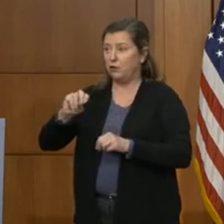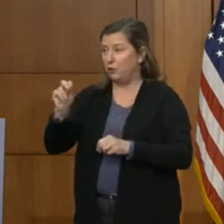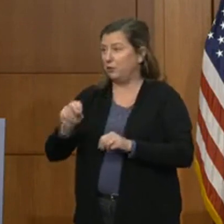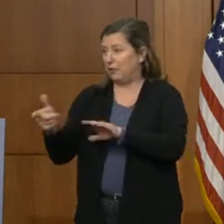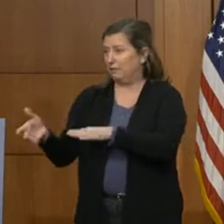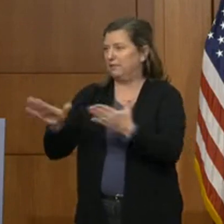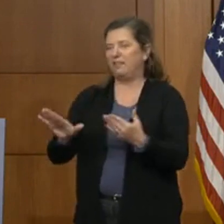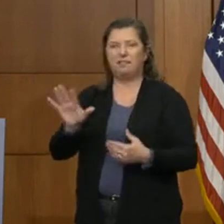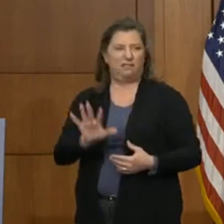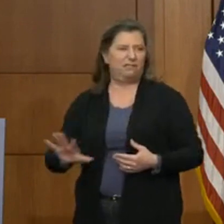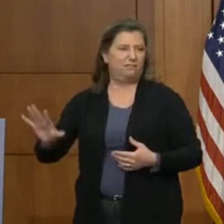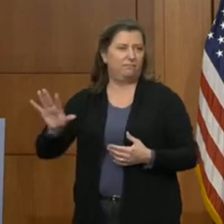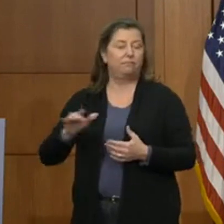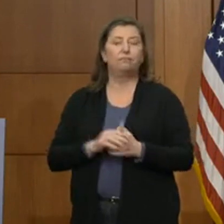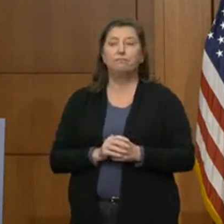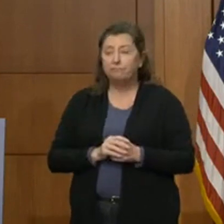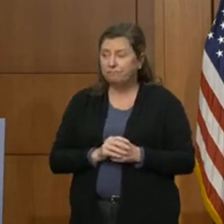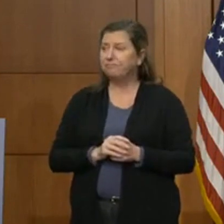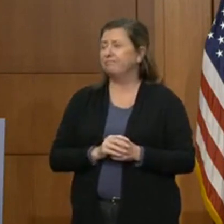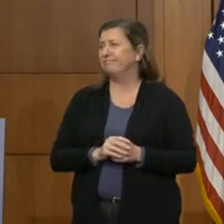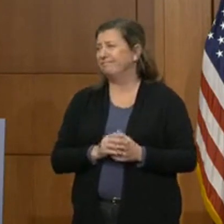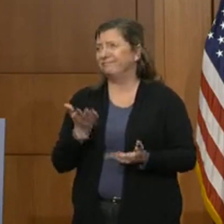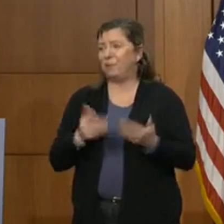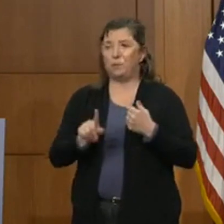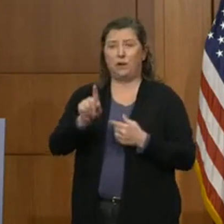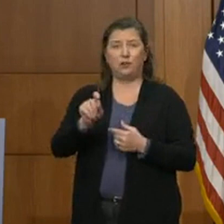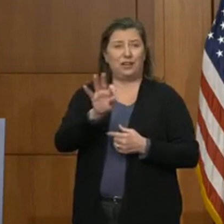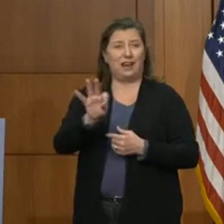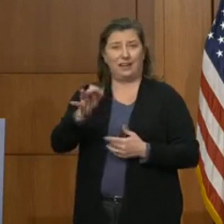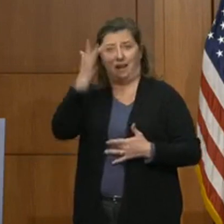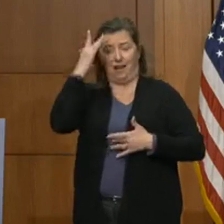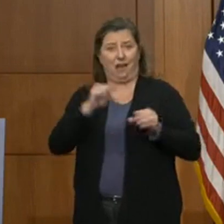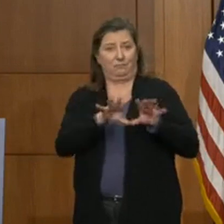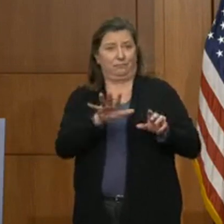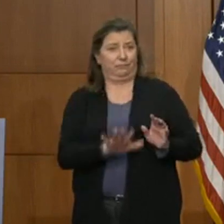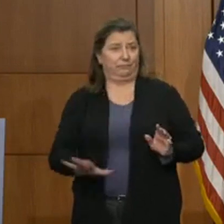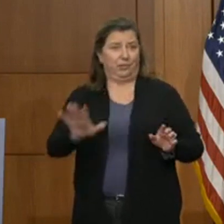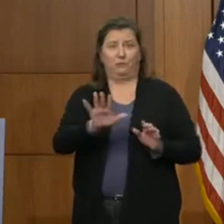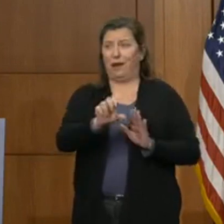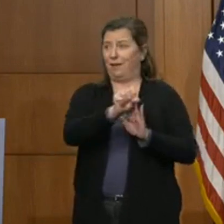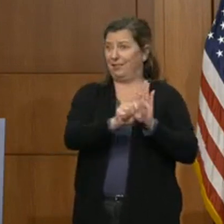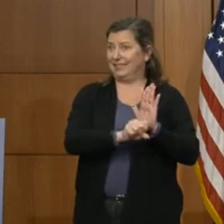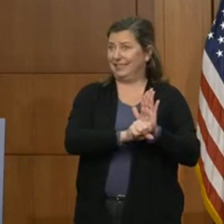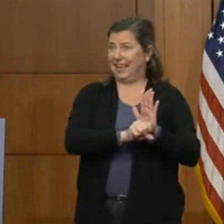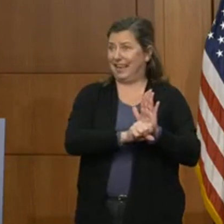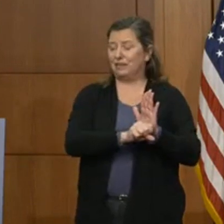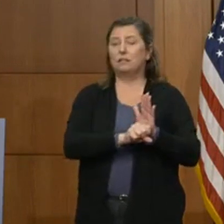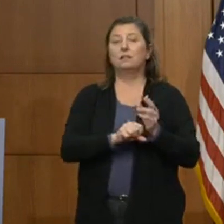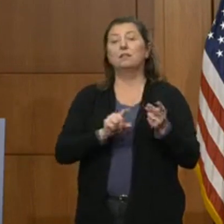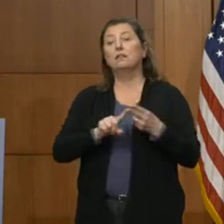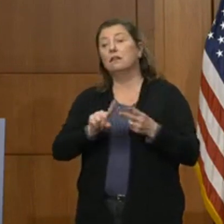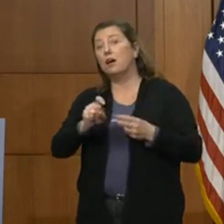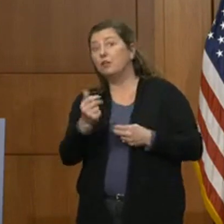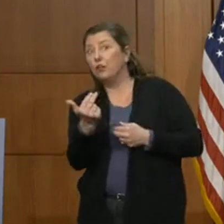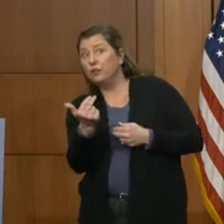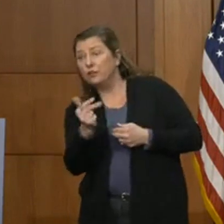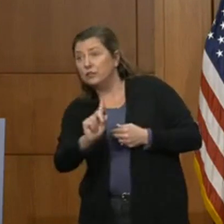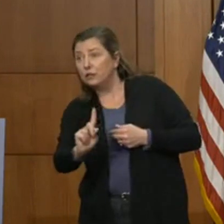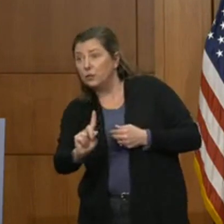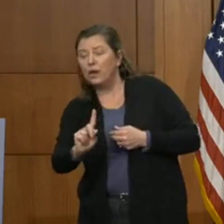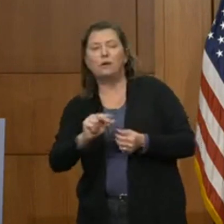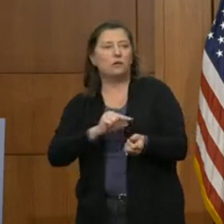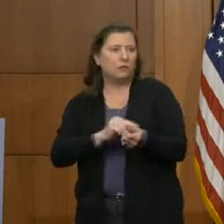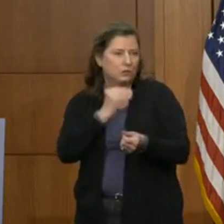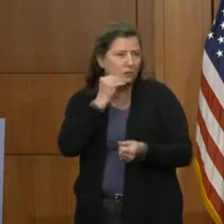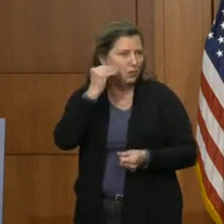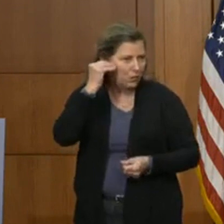a number of outbreaks, 199 across the state, and 113 of those are in